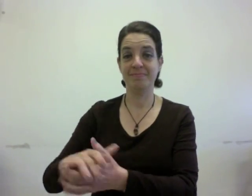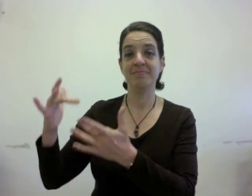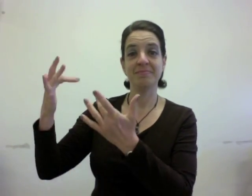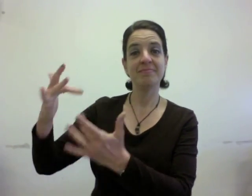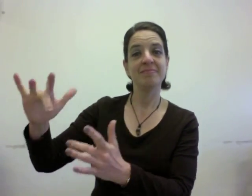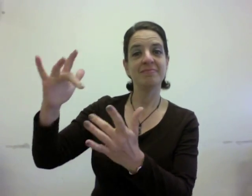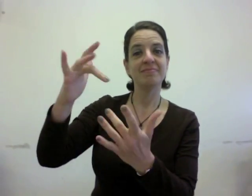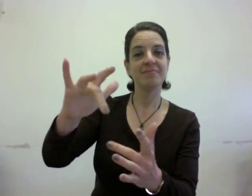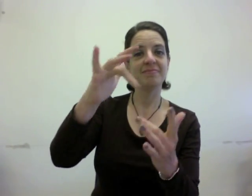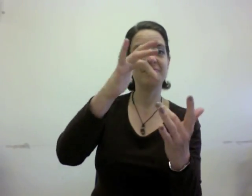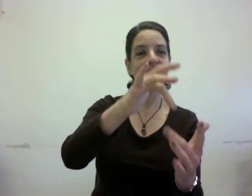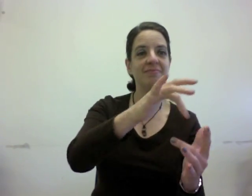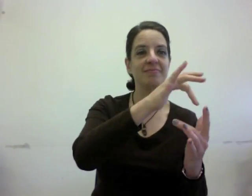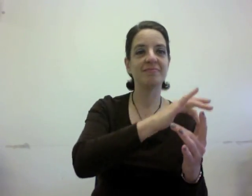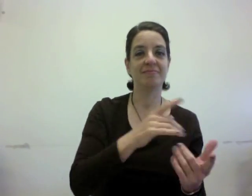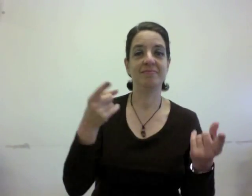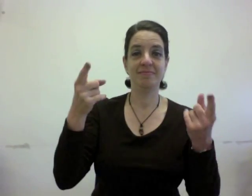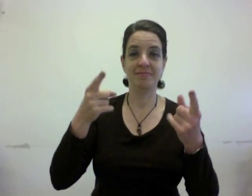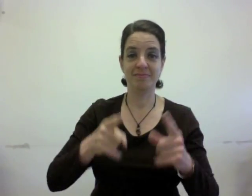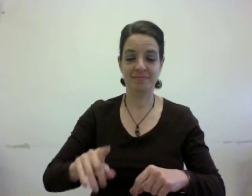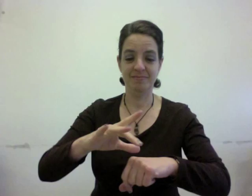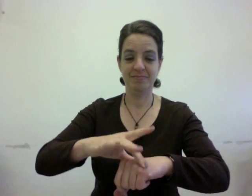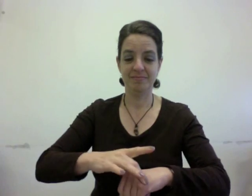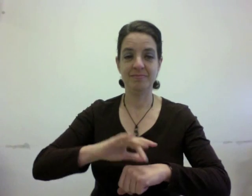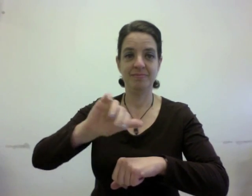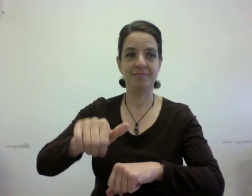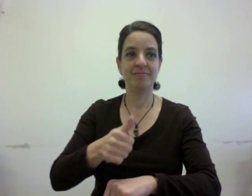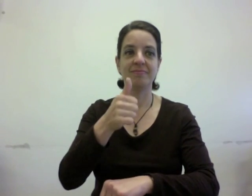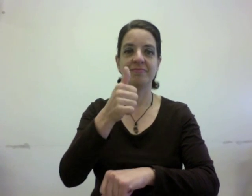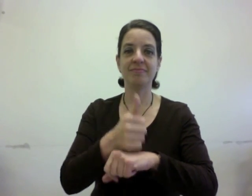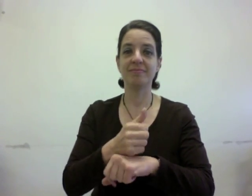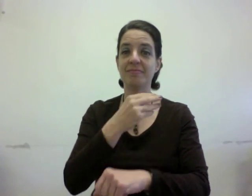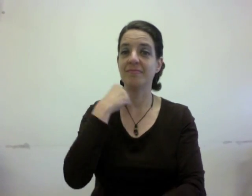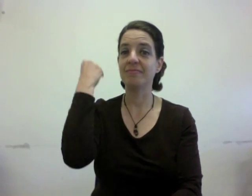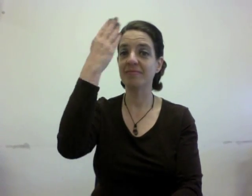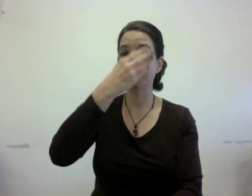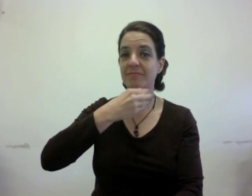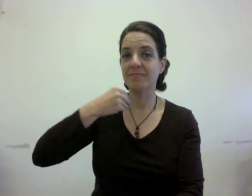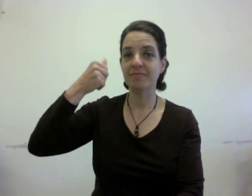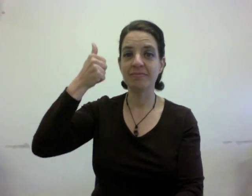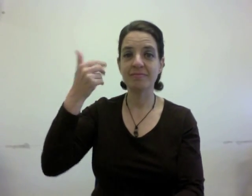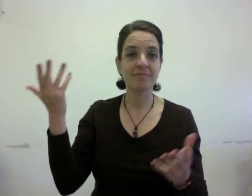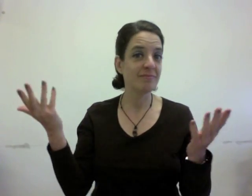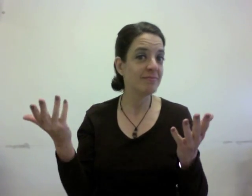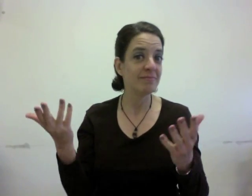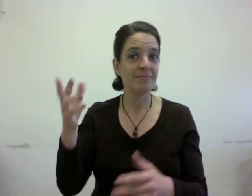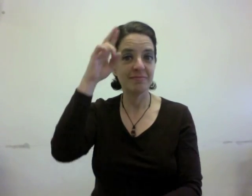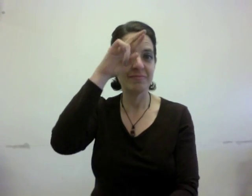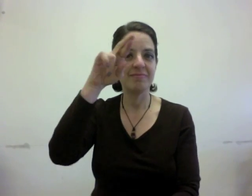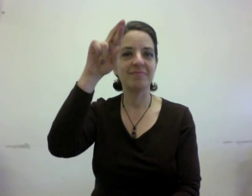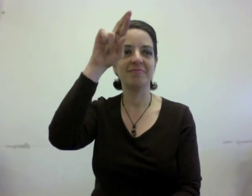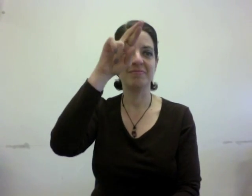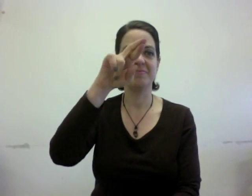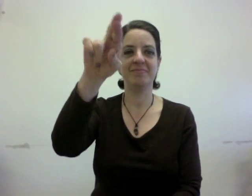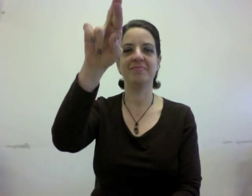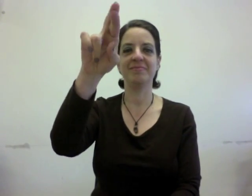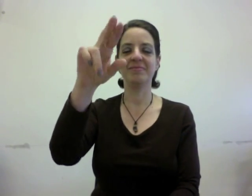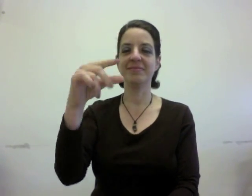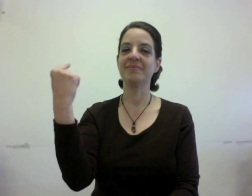run around and play while the earth was being born, but the loveliest of all was the unicorn. They're